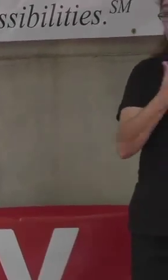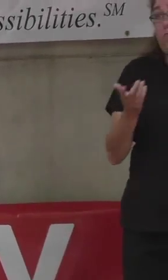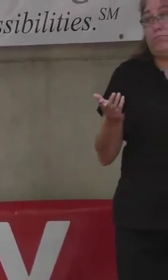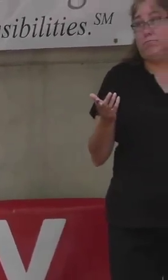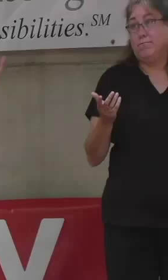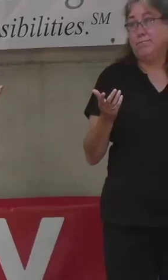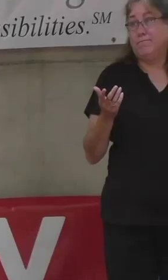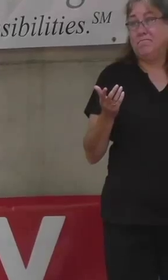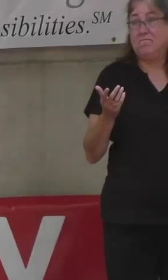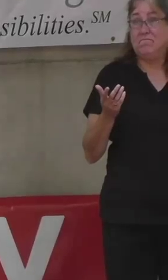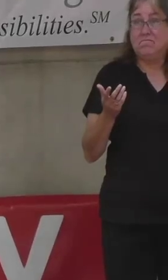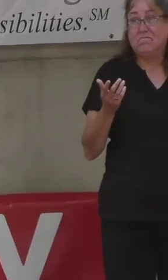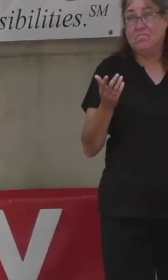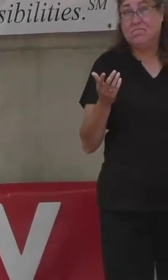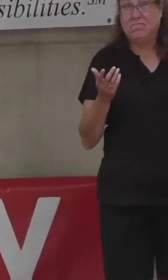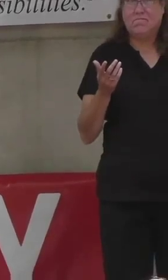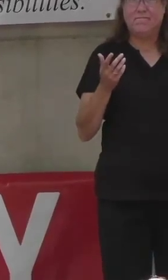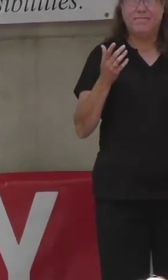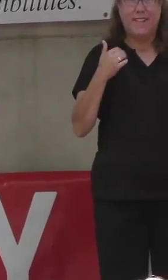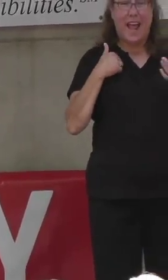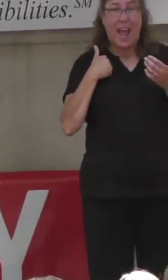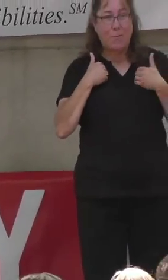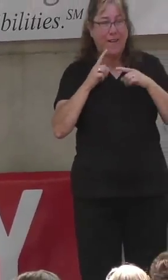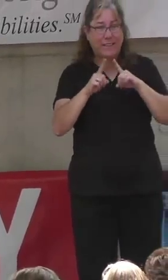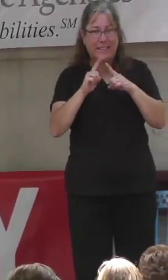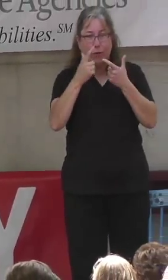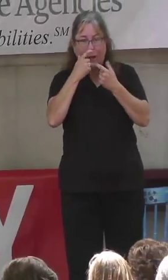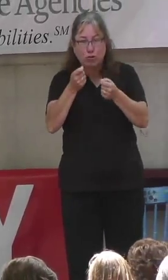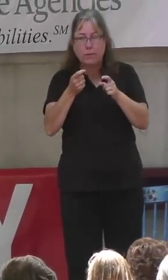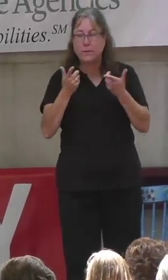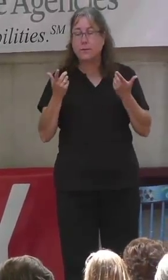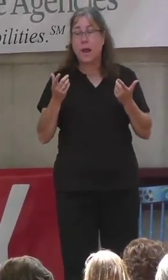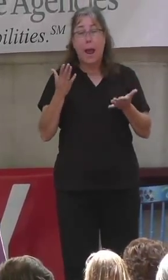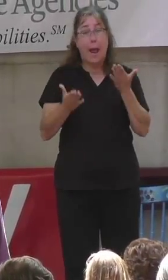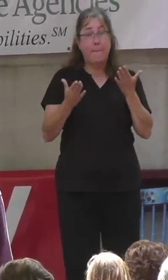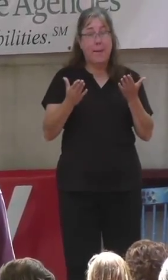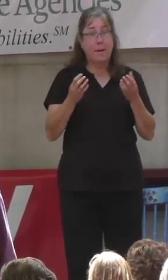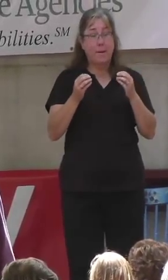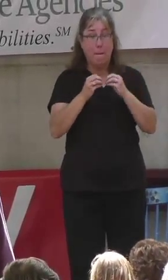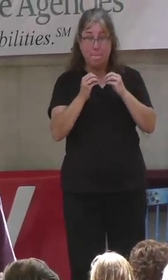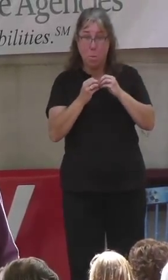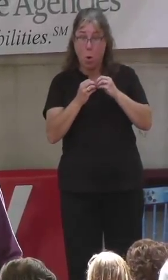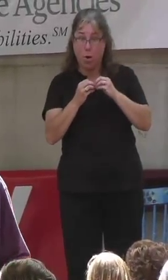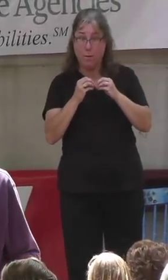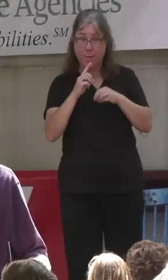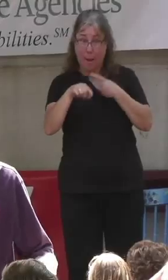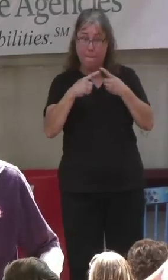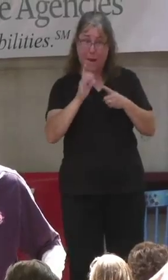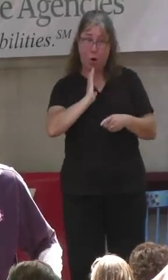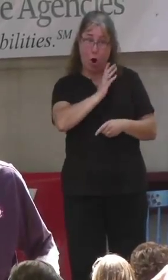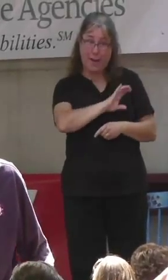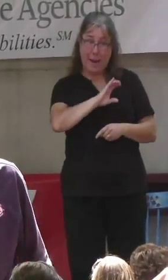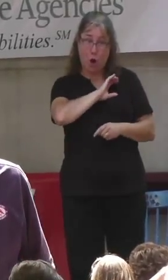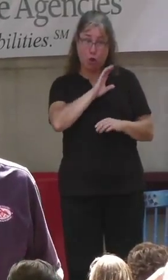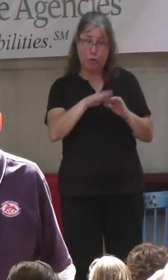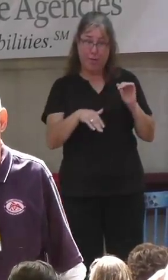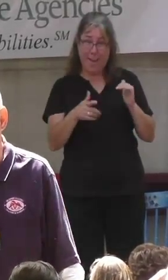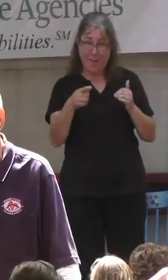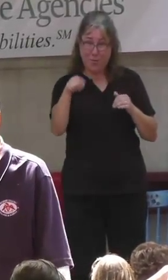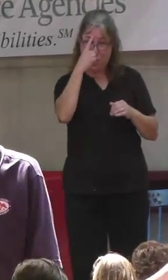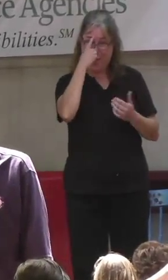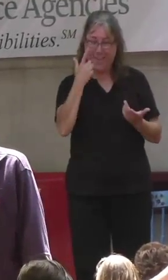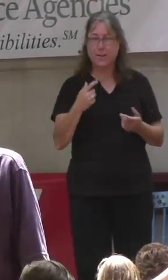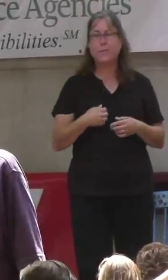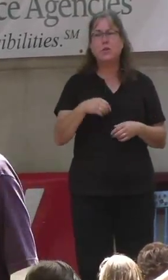we all kind of go in different directions and have a lot. We have maybe more to us than you think. We'd like to ask if people could come to